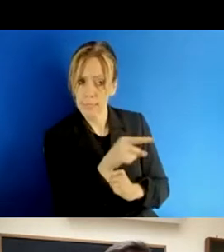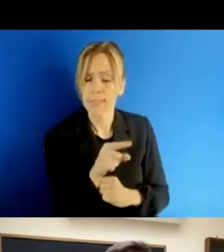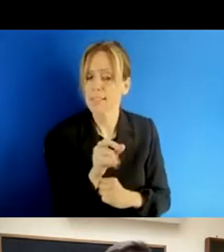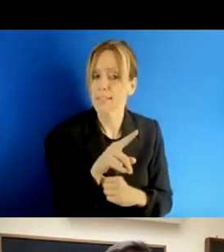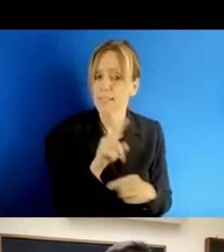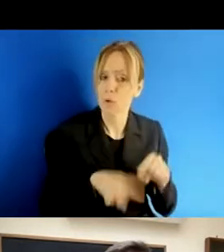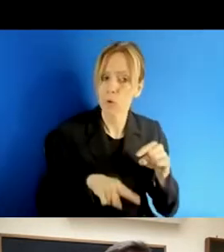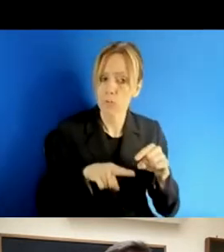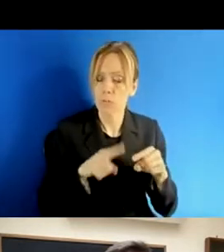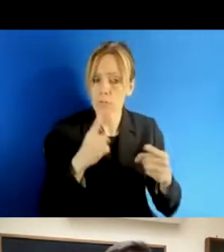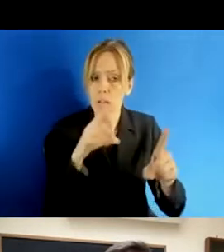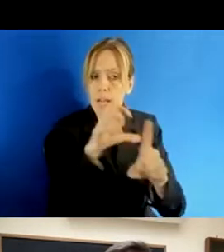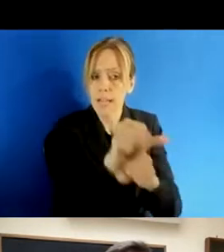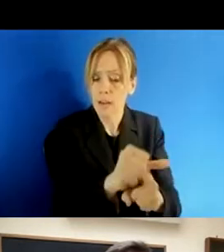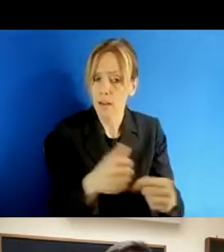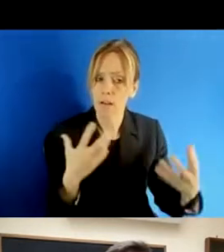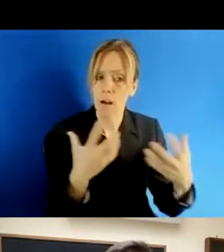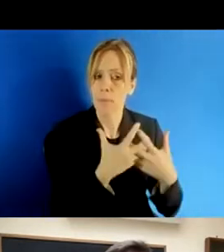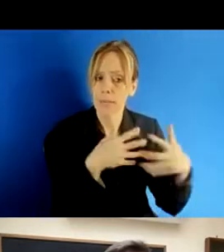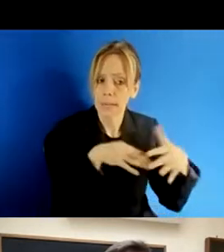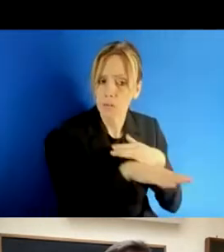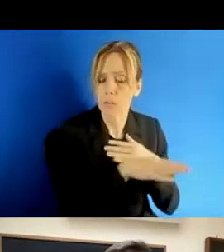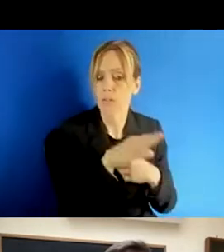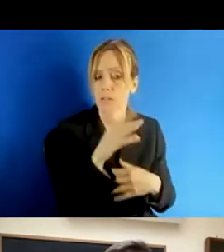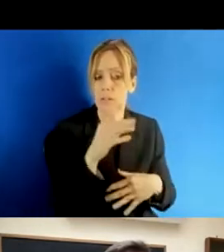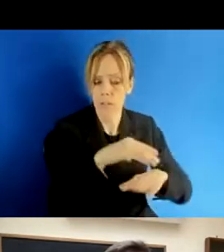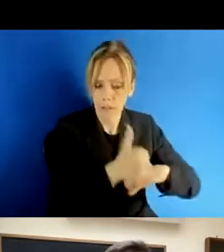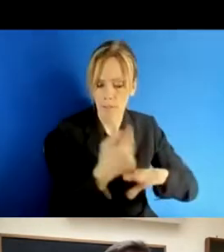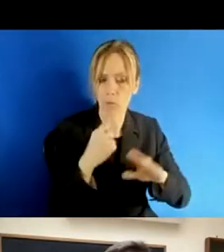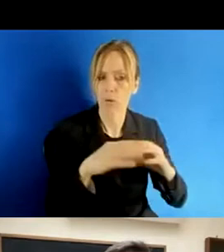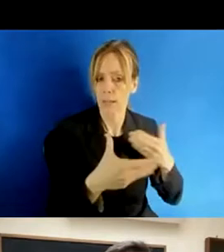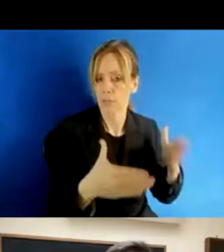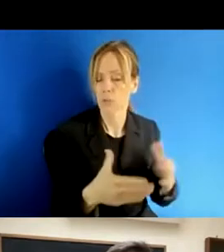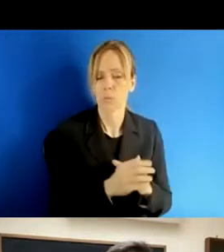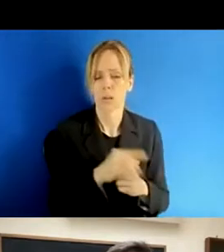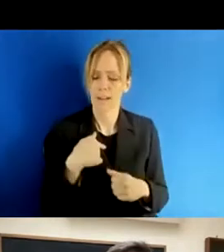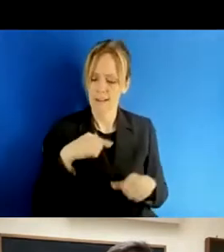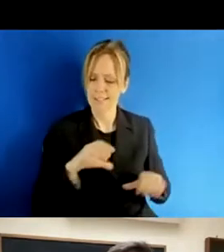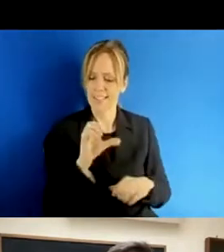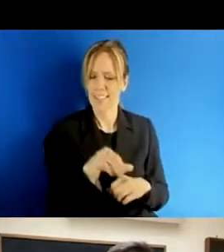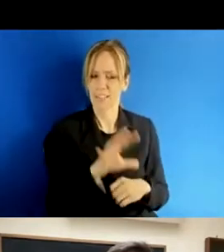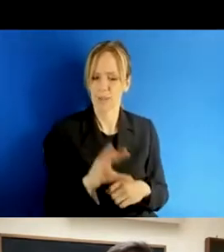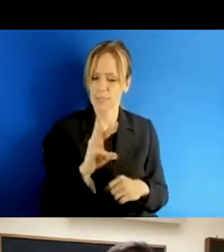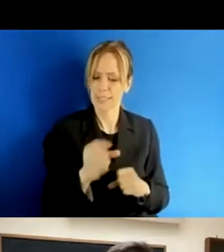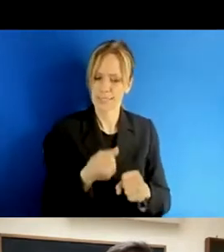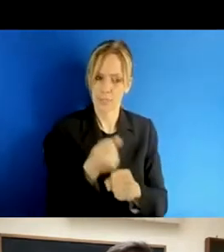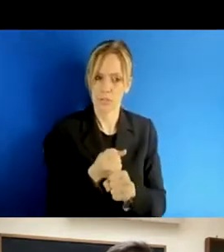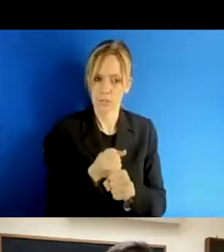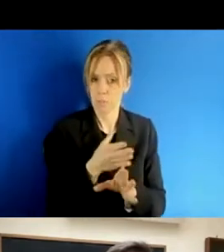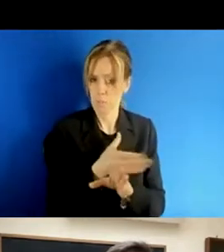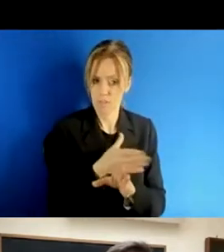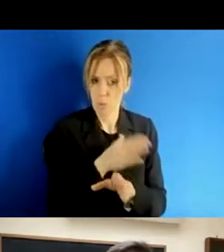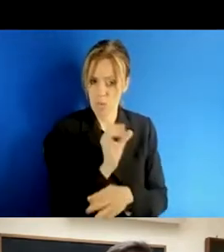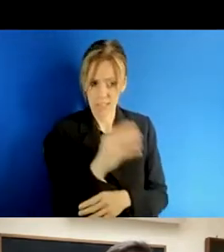their accommodations implemented appropriately in their classes for about 6 years. Prior to that, I didn't really know much about